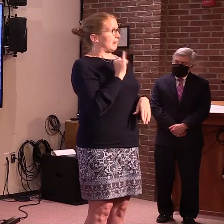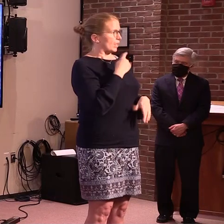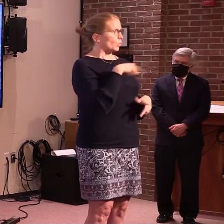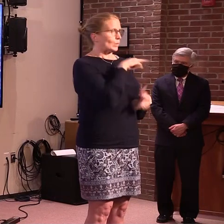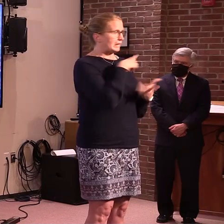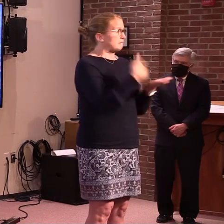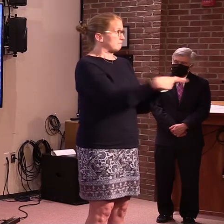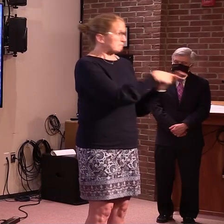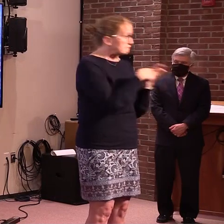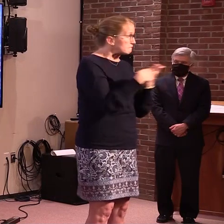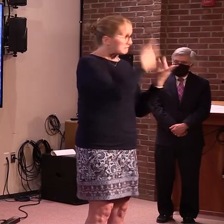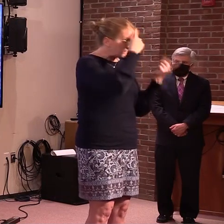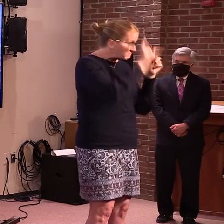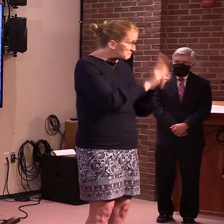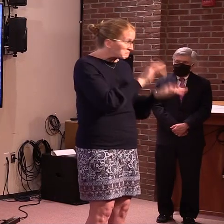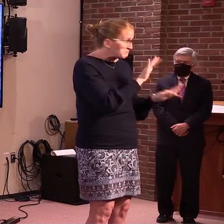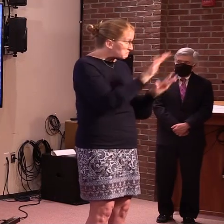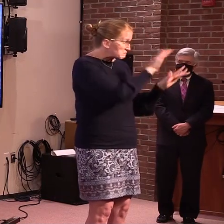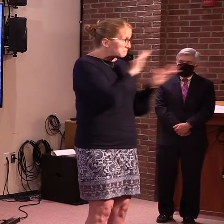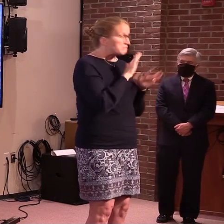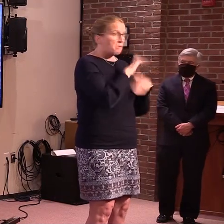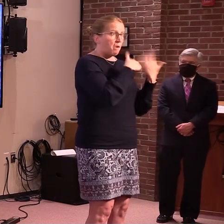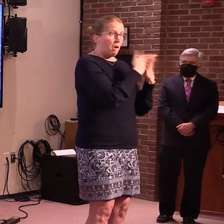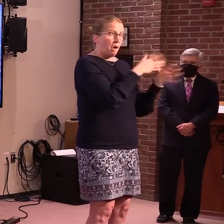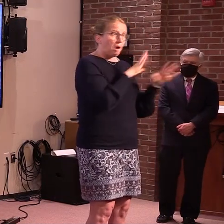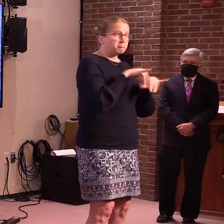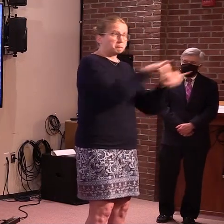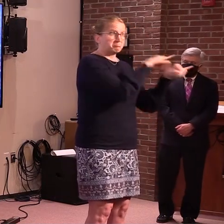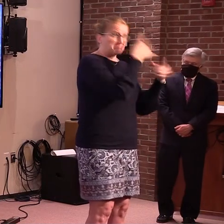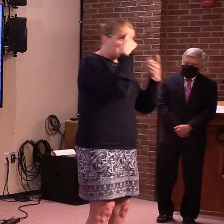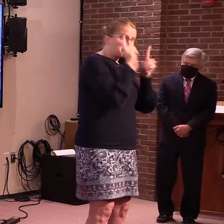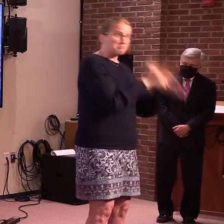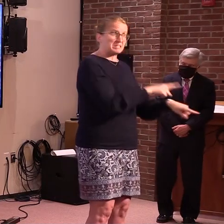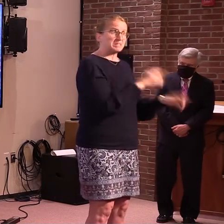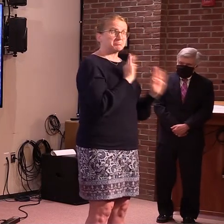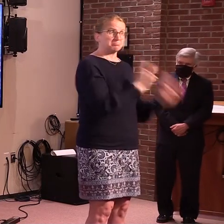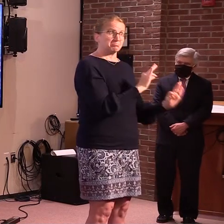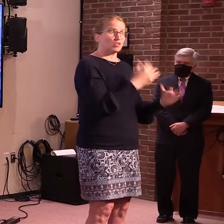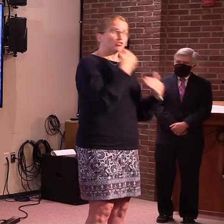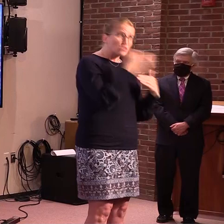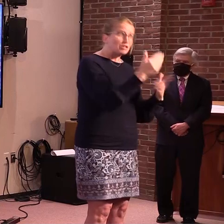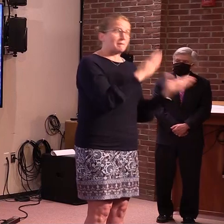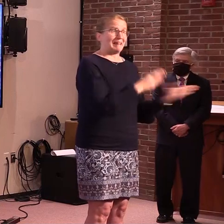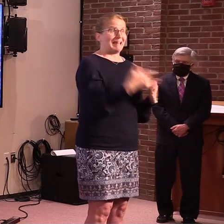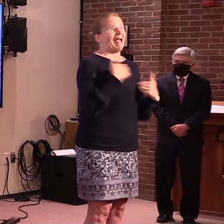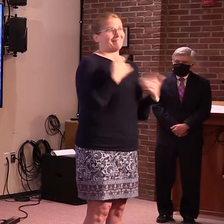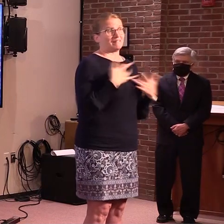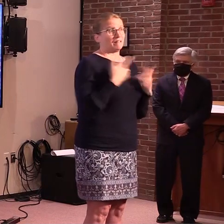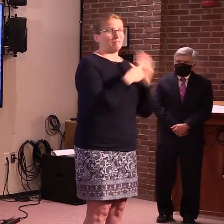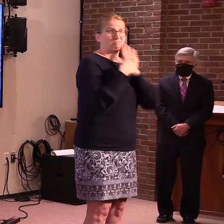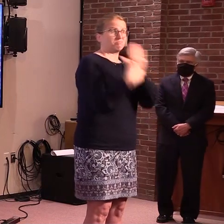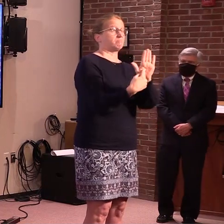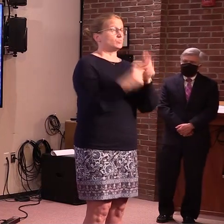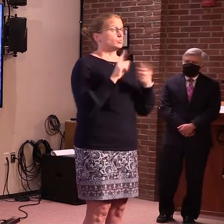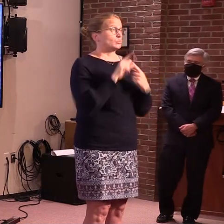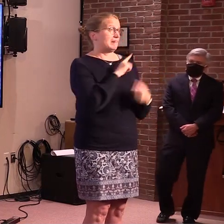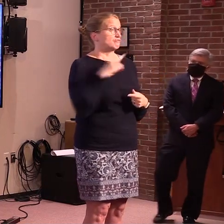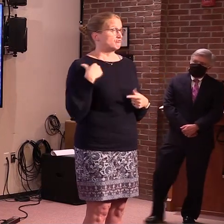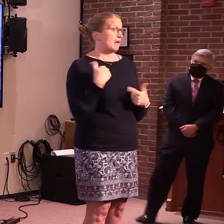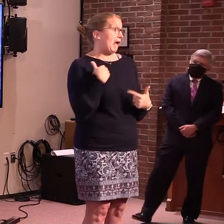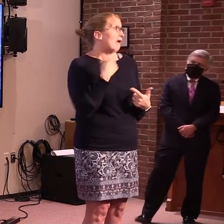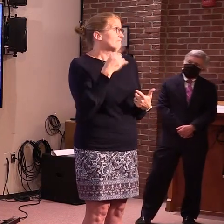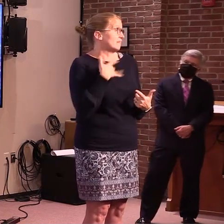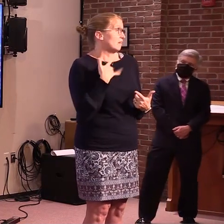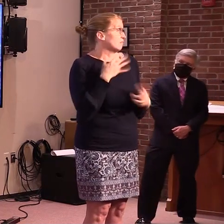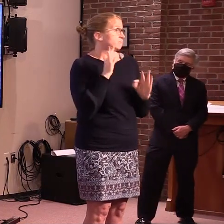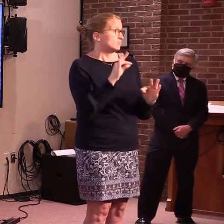and essential to those businesses and entities that, that who we rely on in many, many respects. So